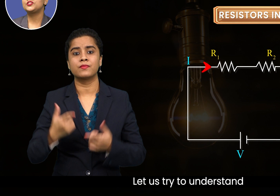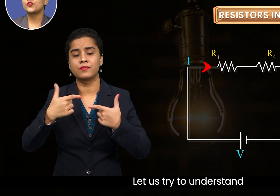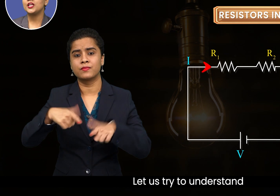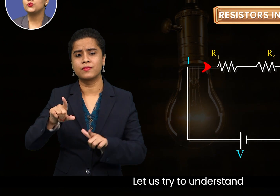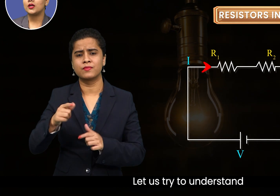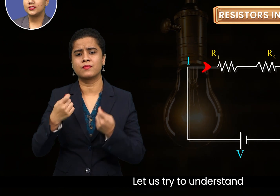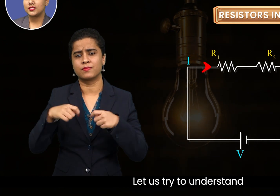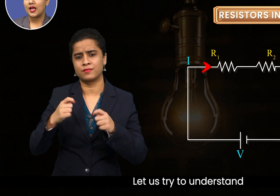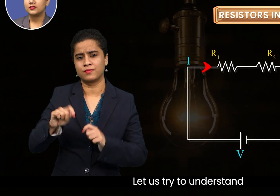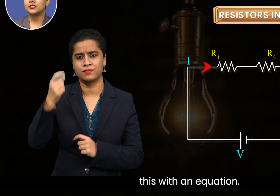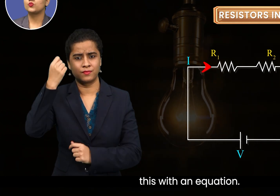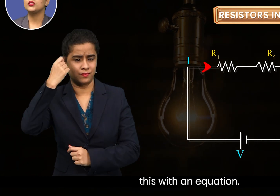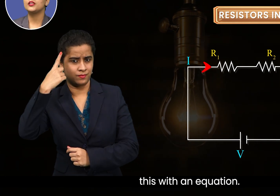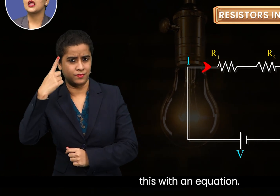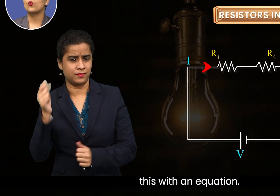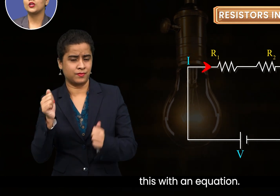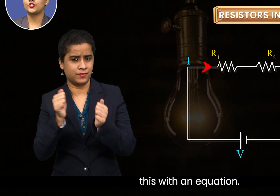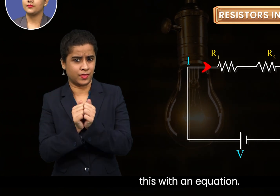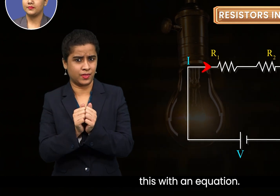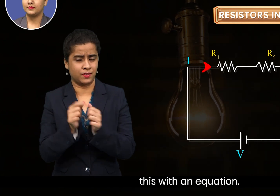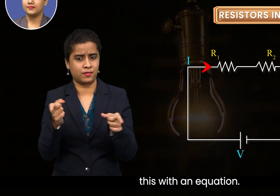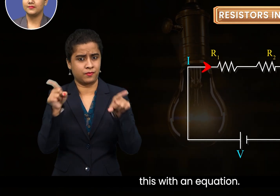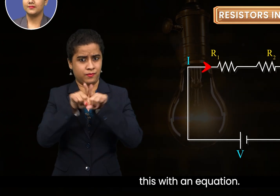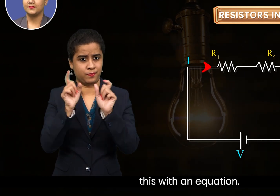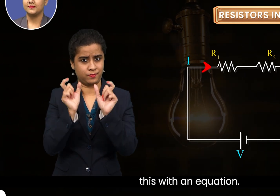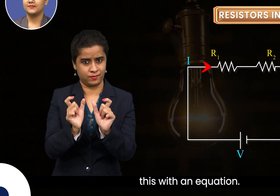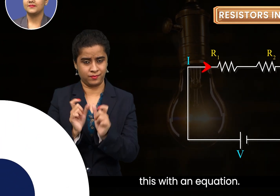Let us try to understand this with an equation.